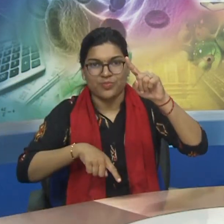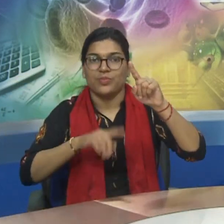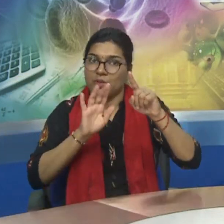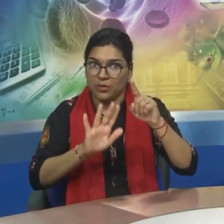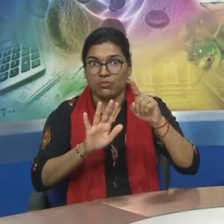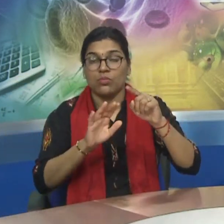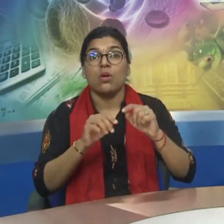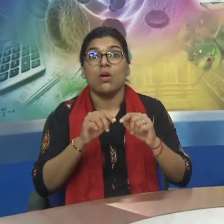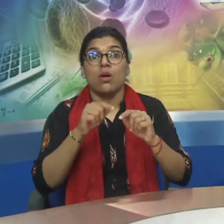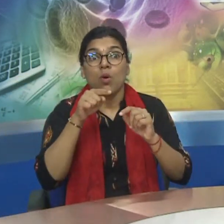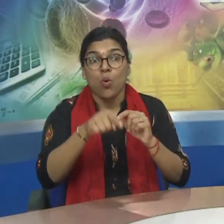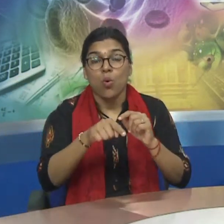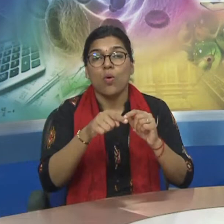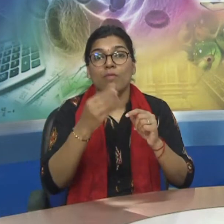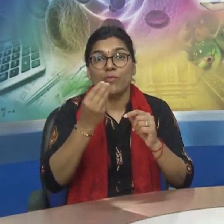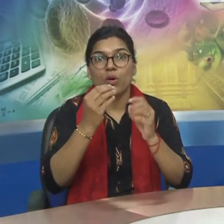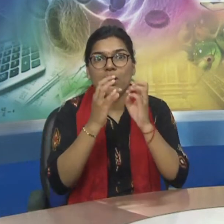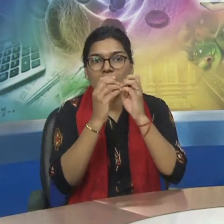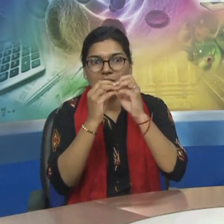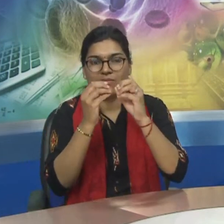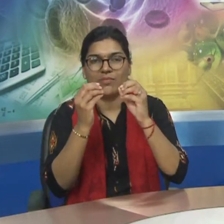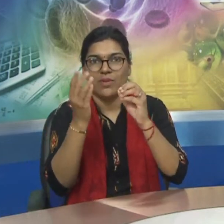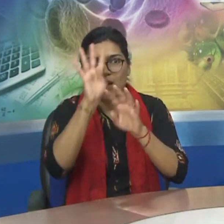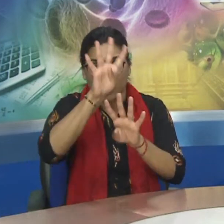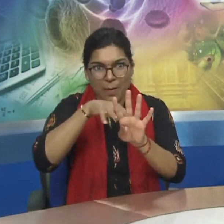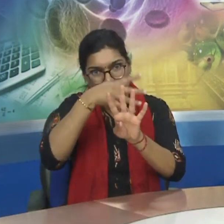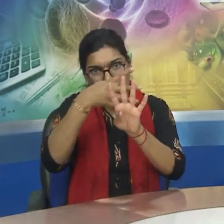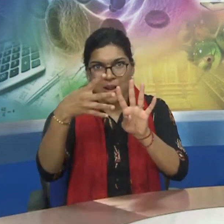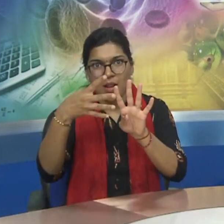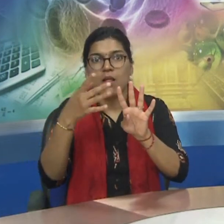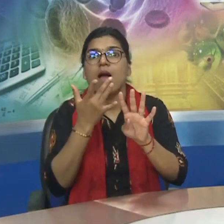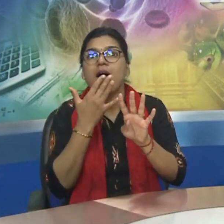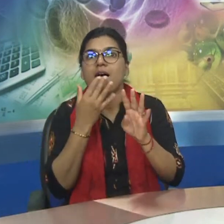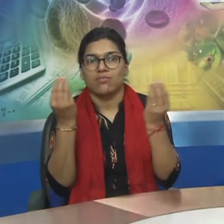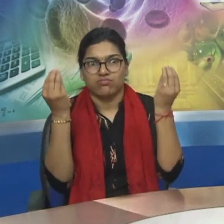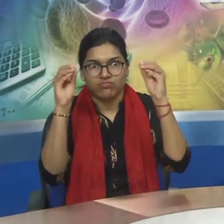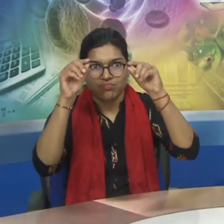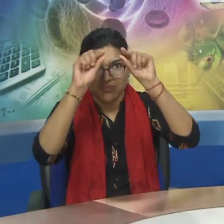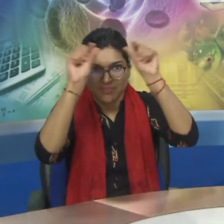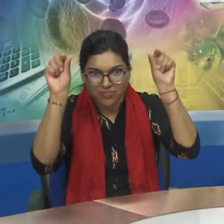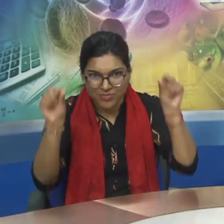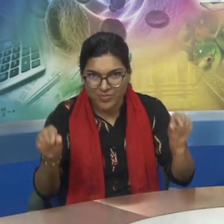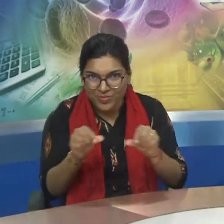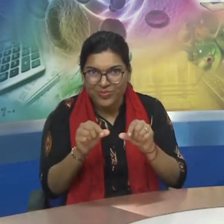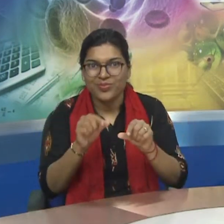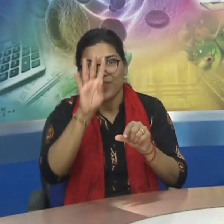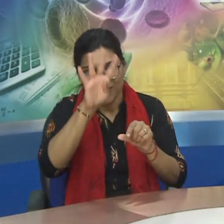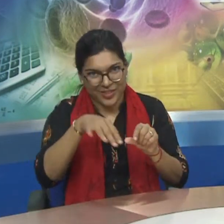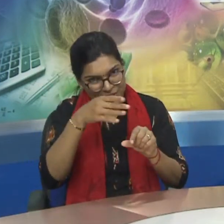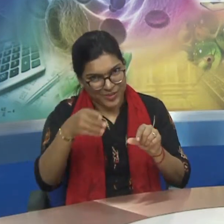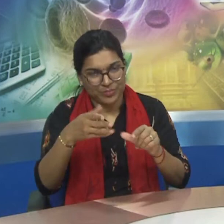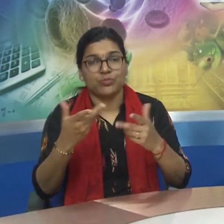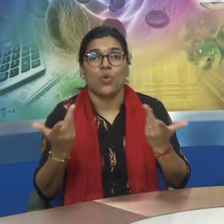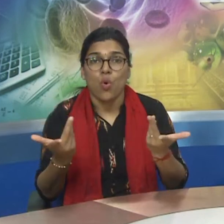column. Also we talked about the rows and column,